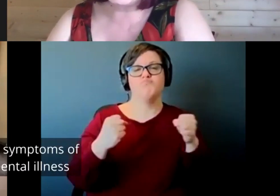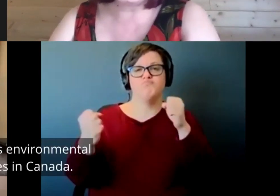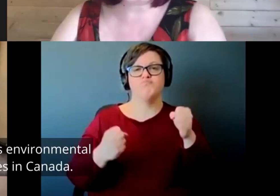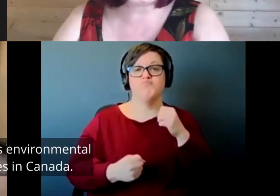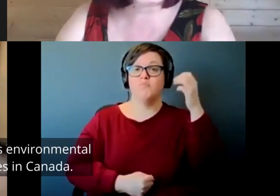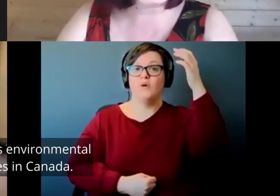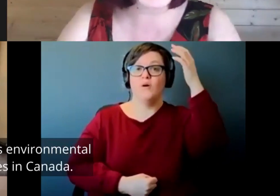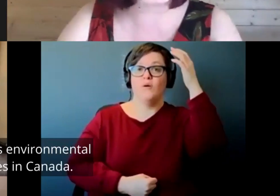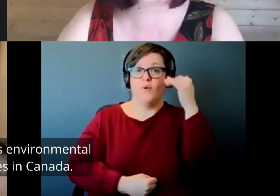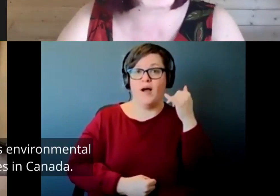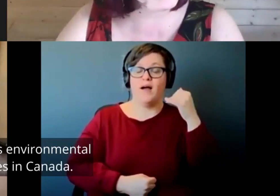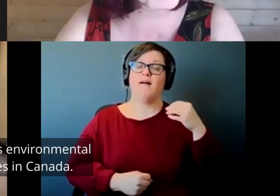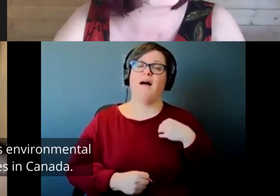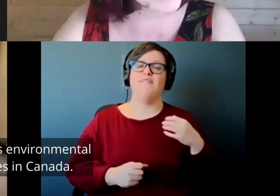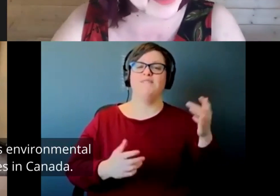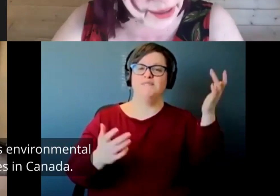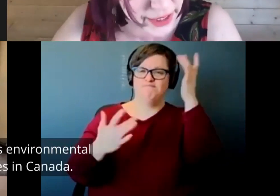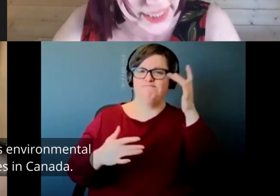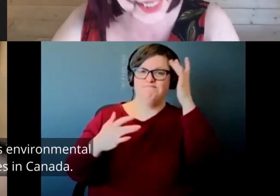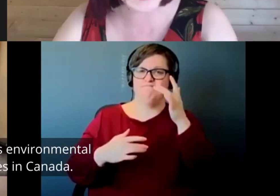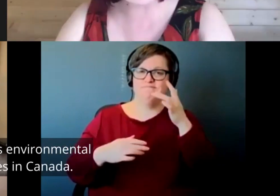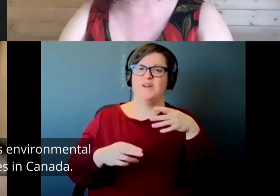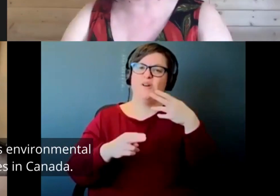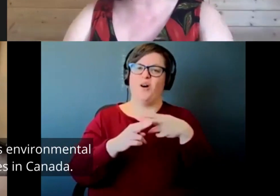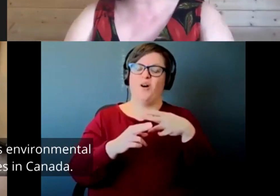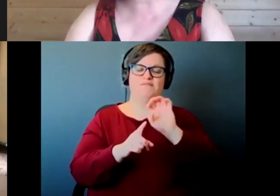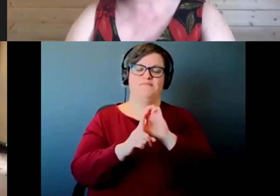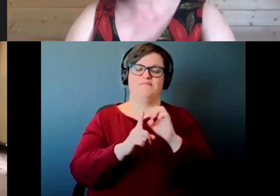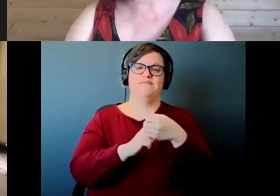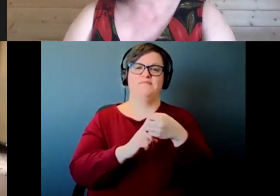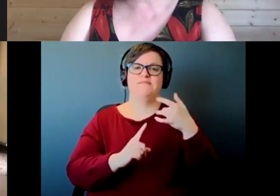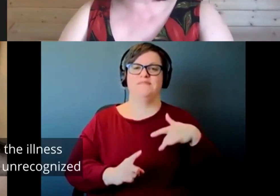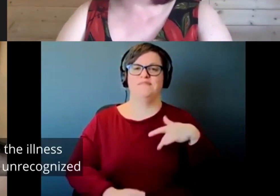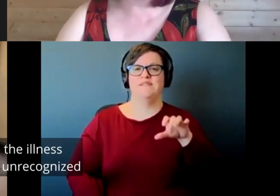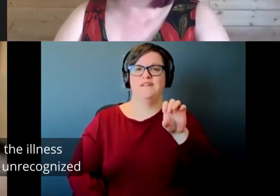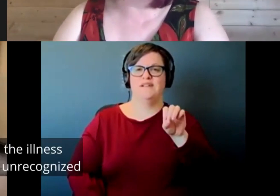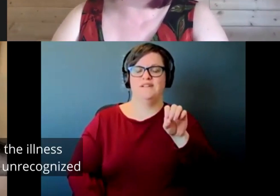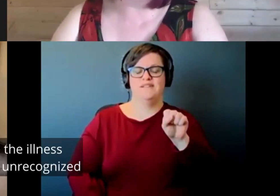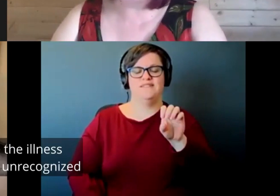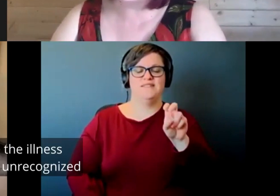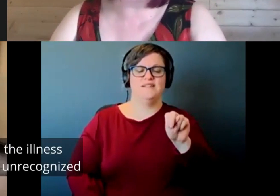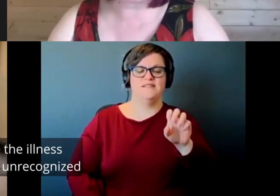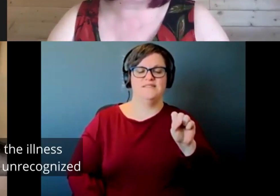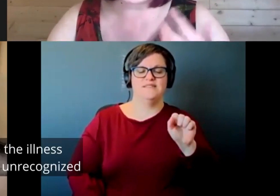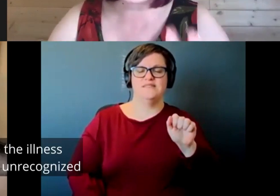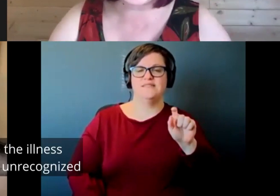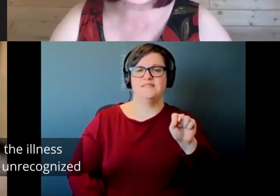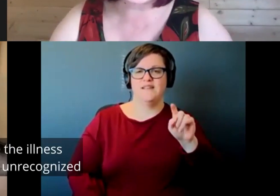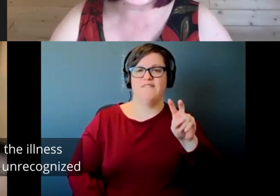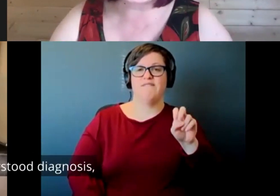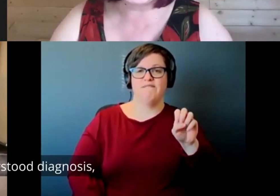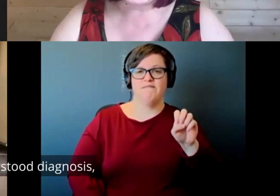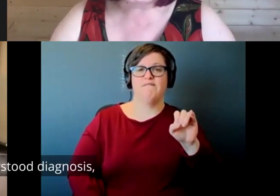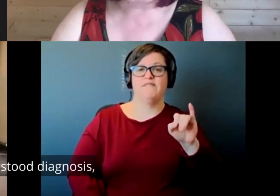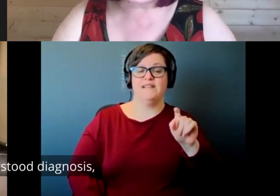illness, referred to as environmental sensitivities in Canada. Because the illness remains an